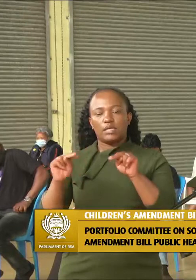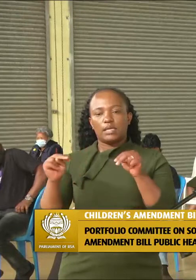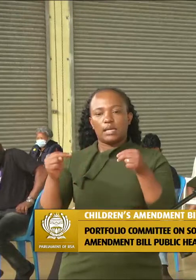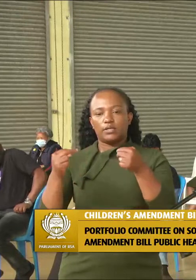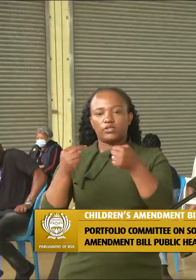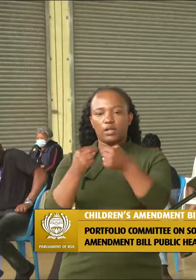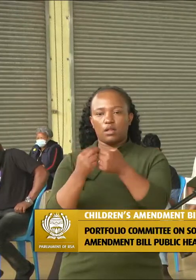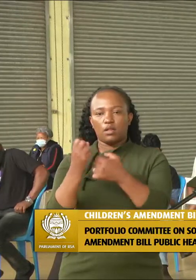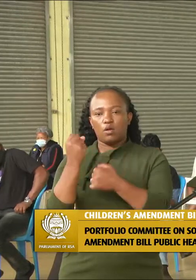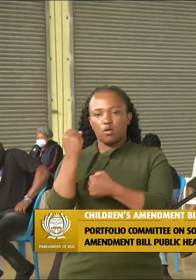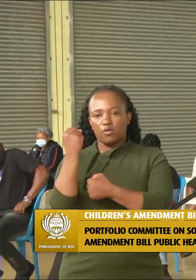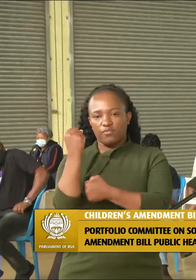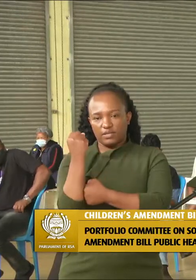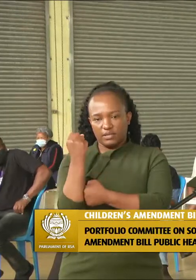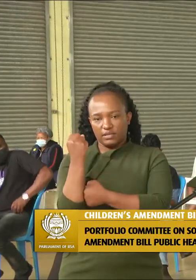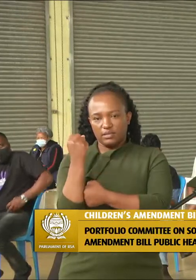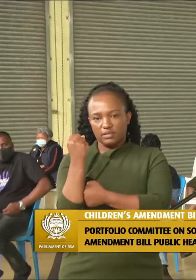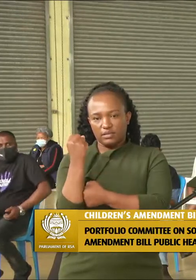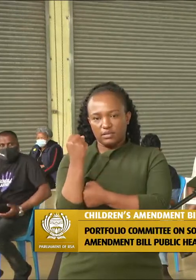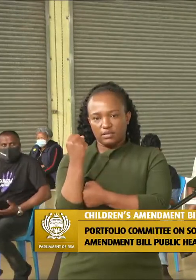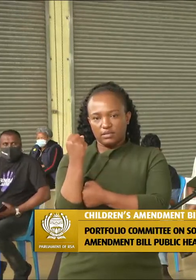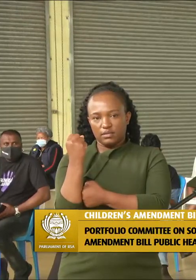National Office